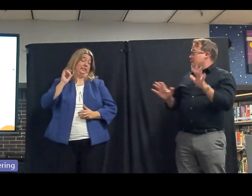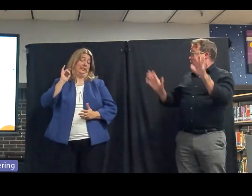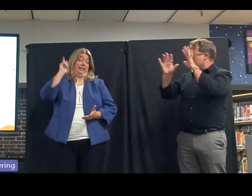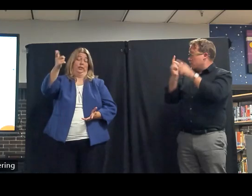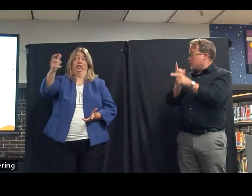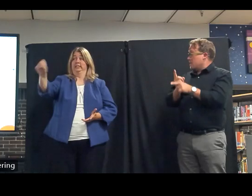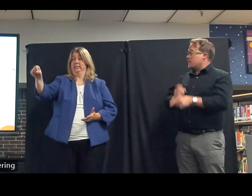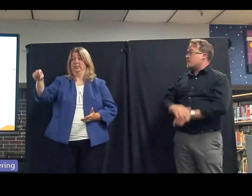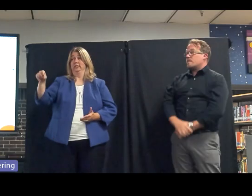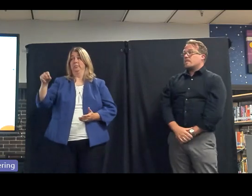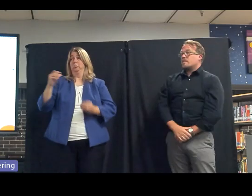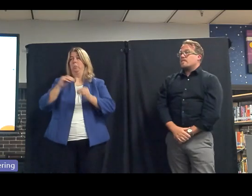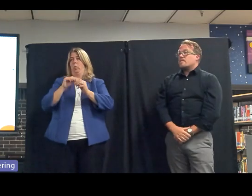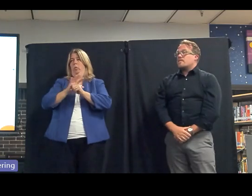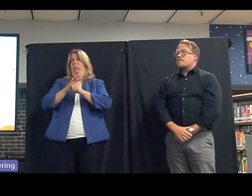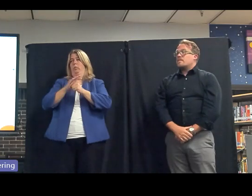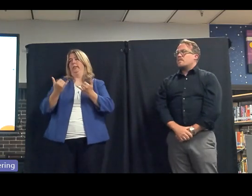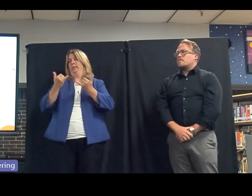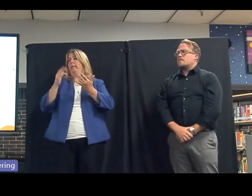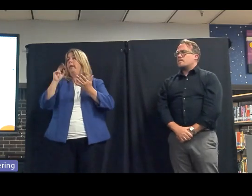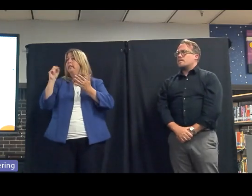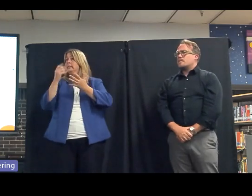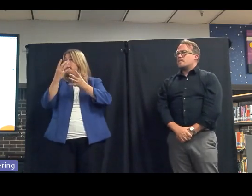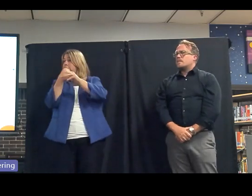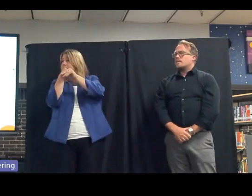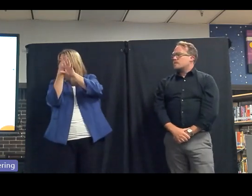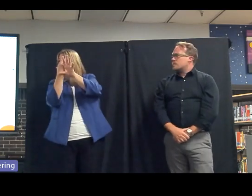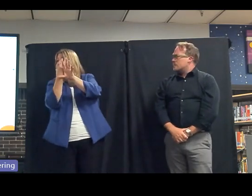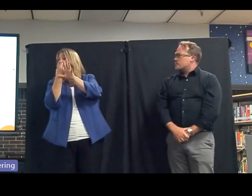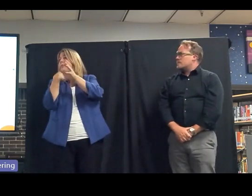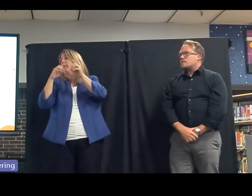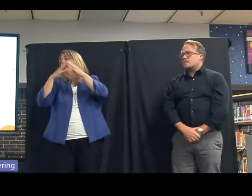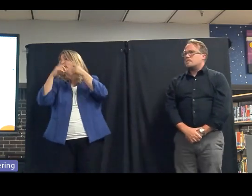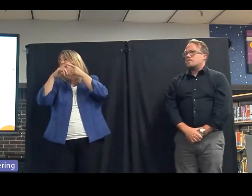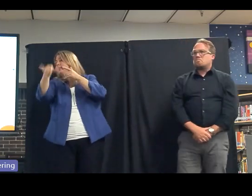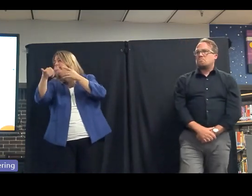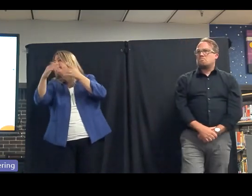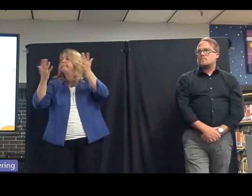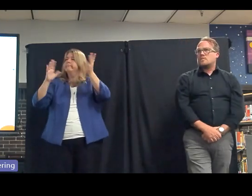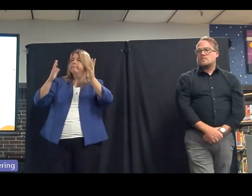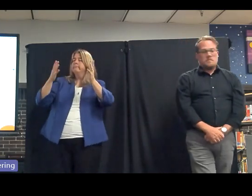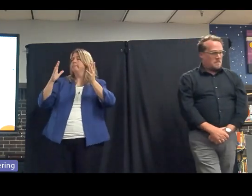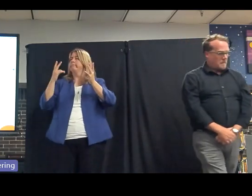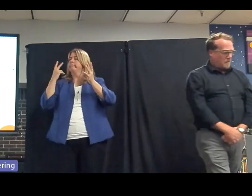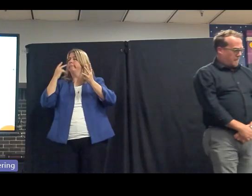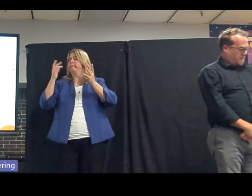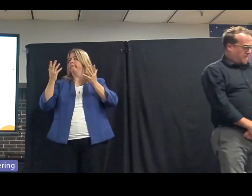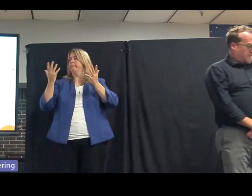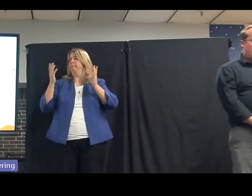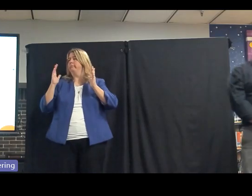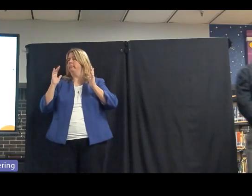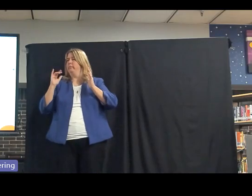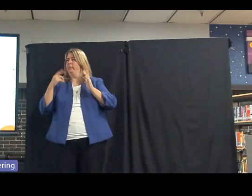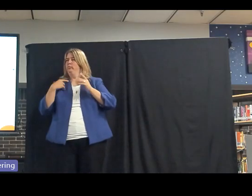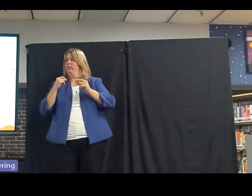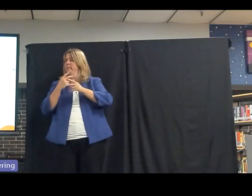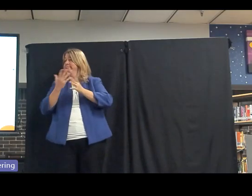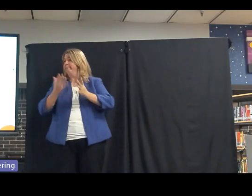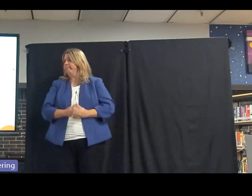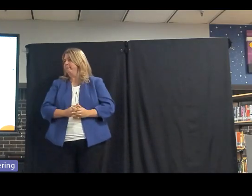Yes. At some time in the future, absolutely. We'll start local unless there's individual or districts that want to try to